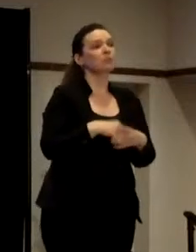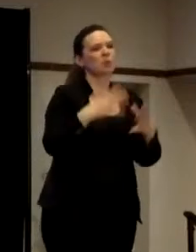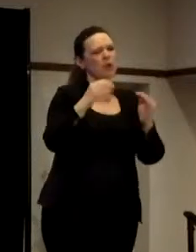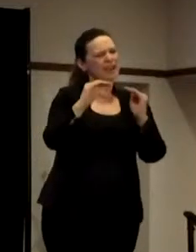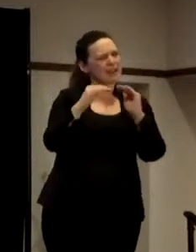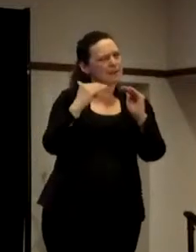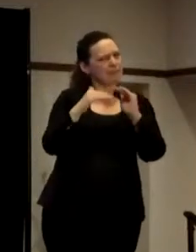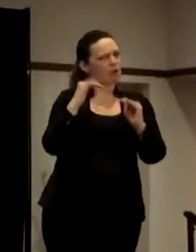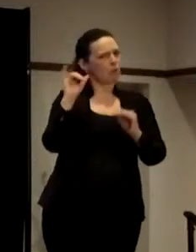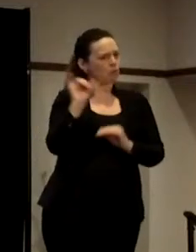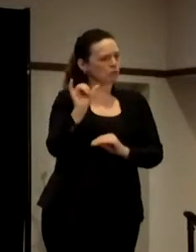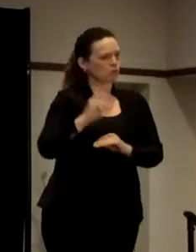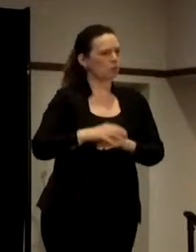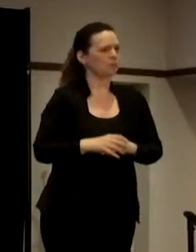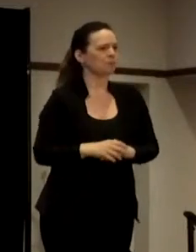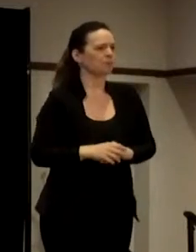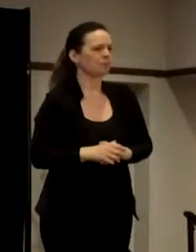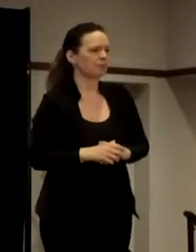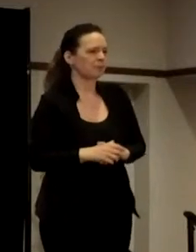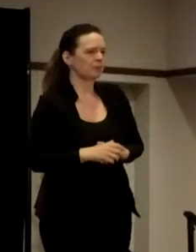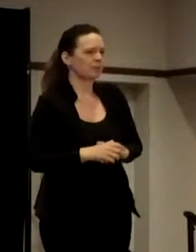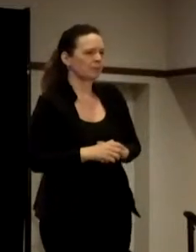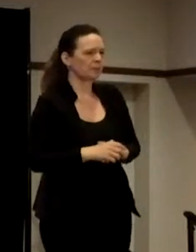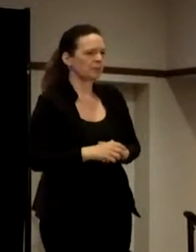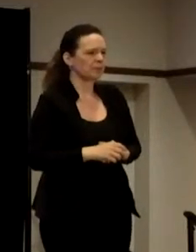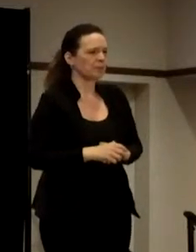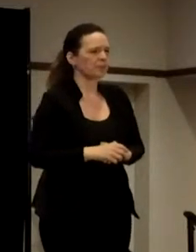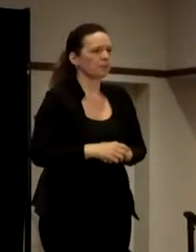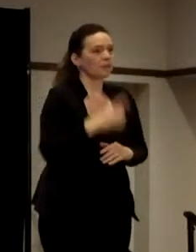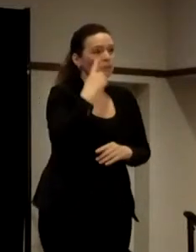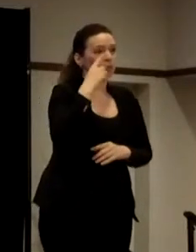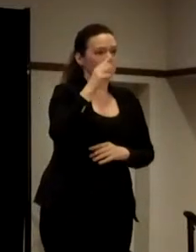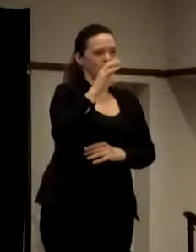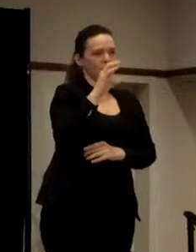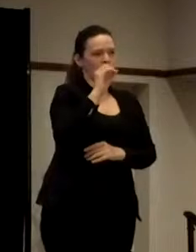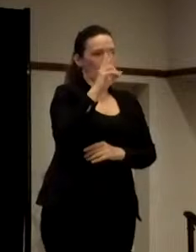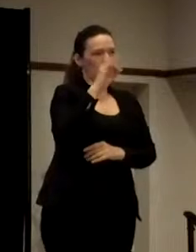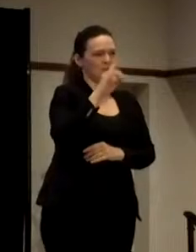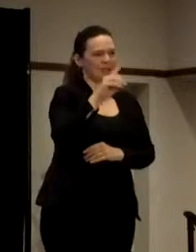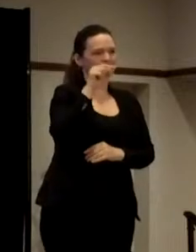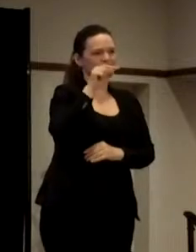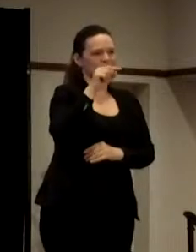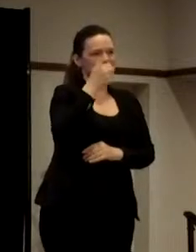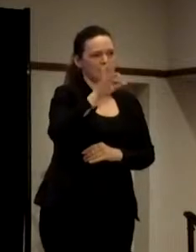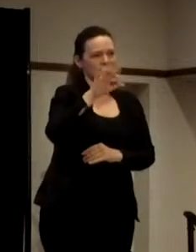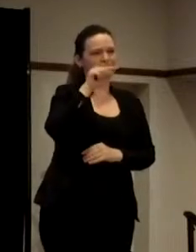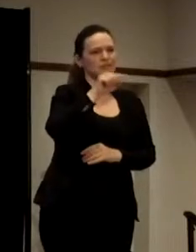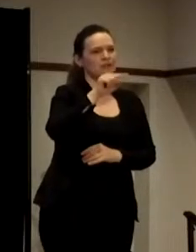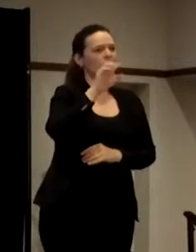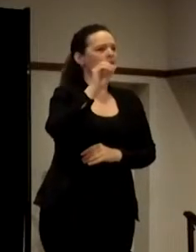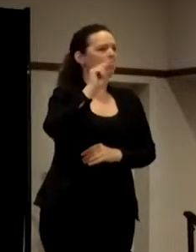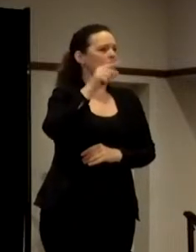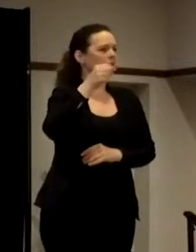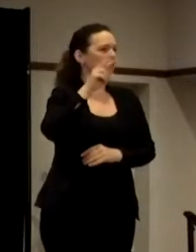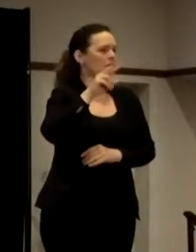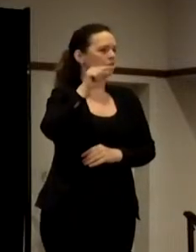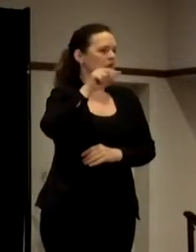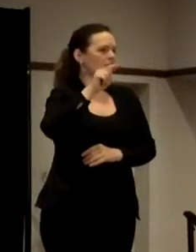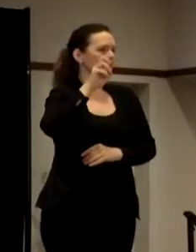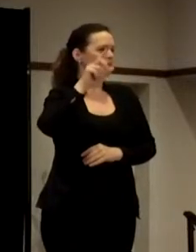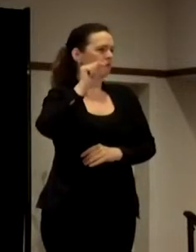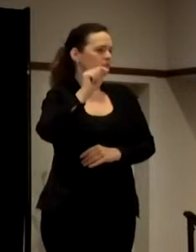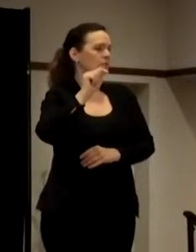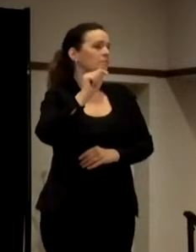covidvaccinations@ongov.net. This gives us the ability to take down information. Certainly, we want to build up this database for the next week or so